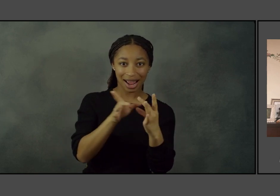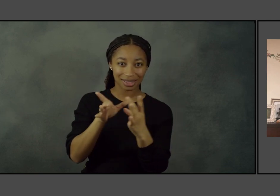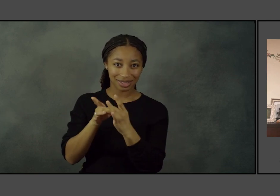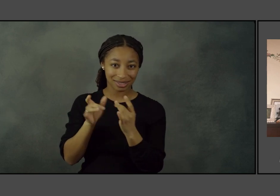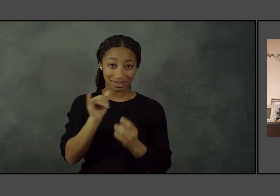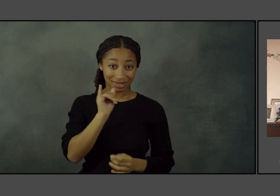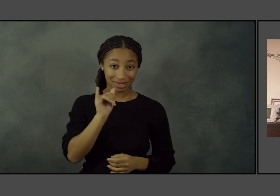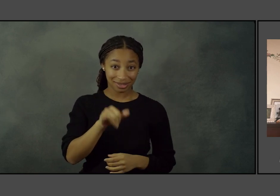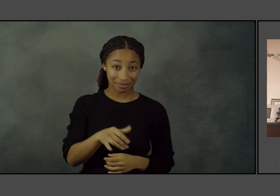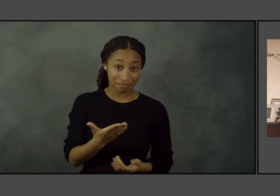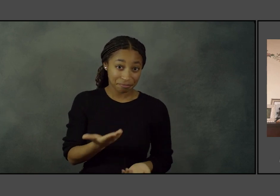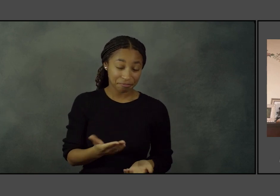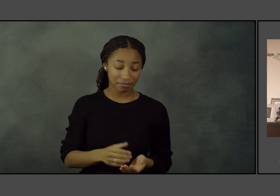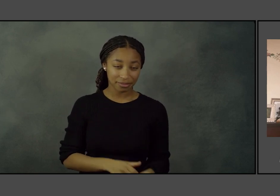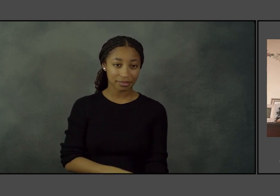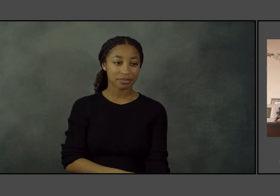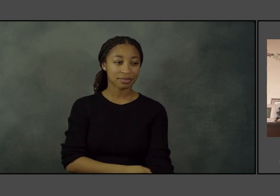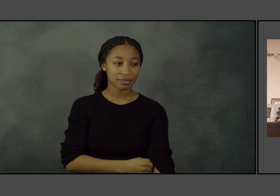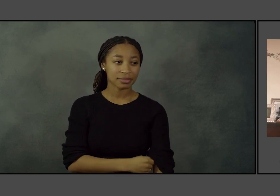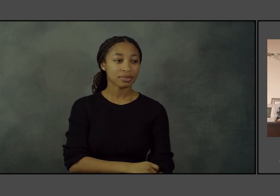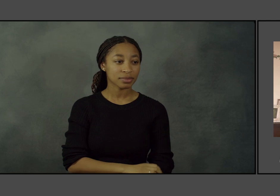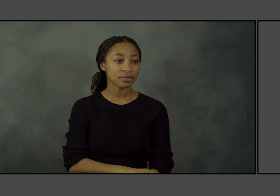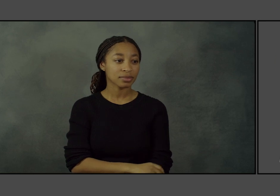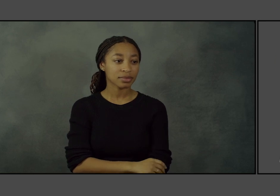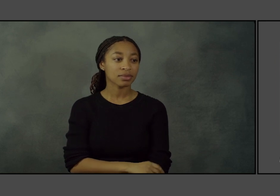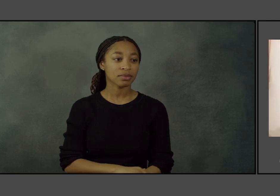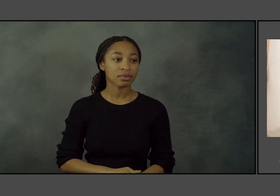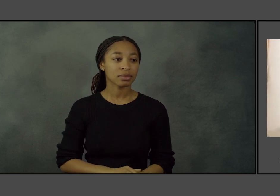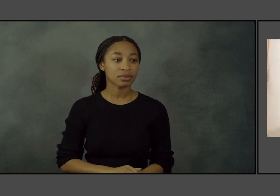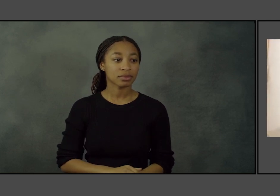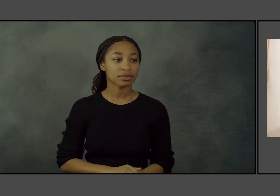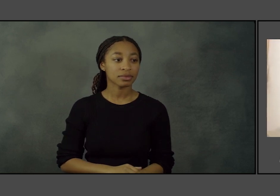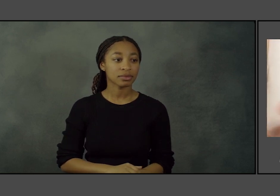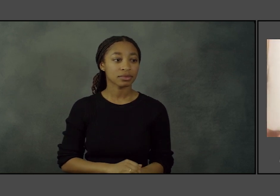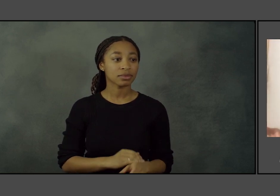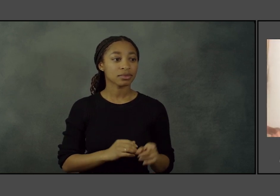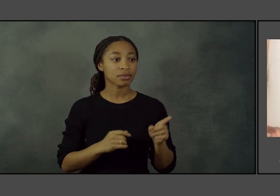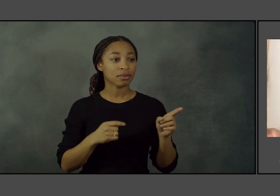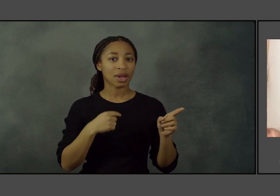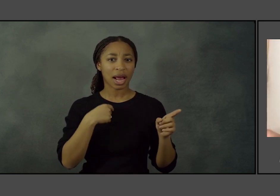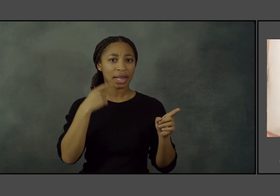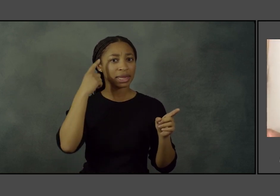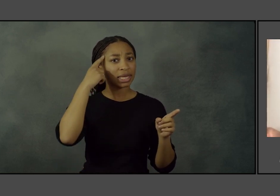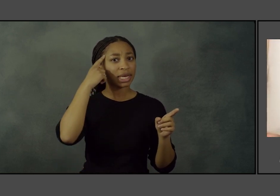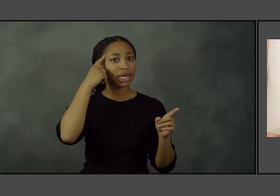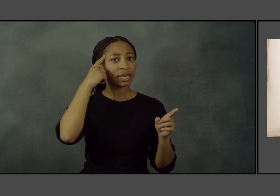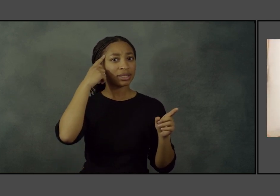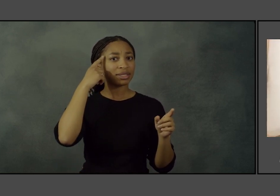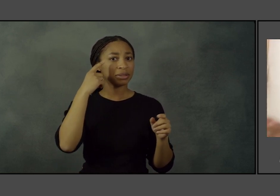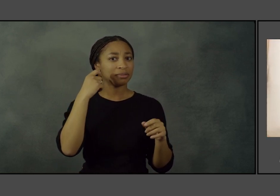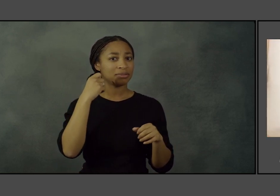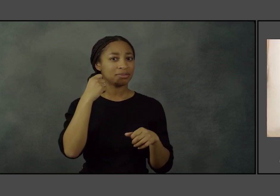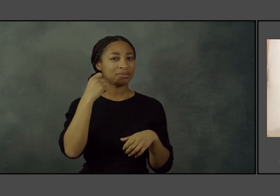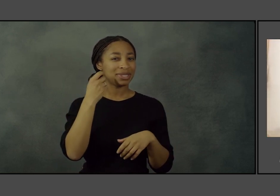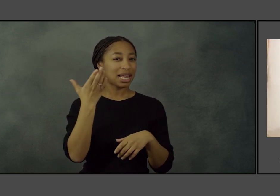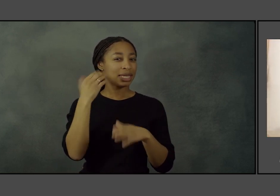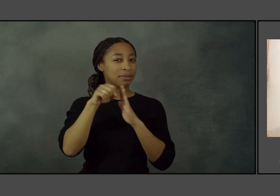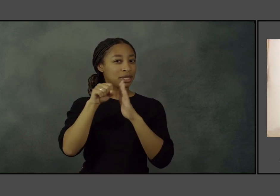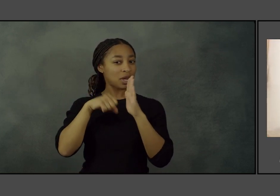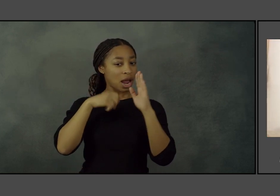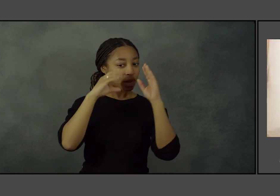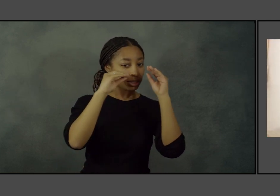I often teach this last semester, I had a few young musicians in a